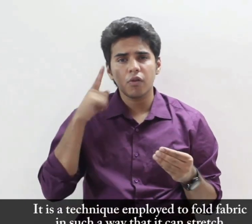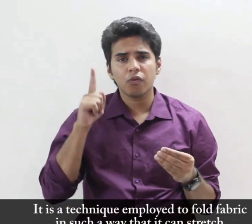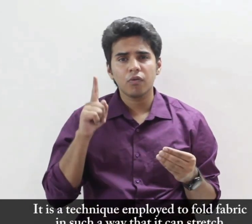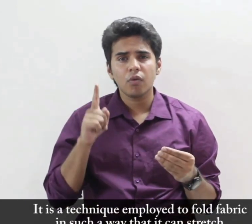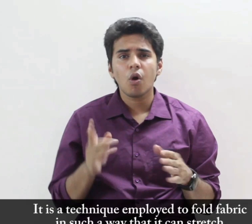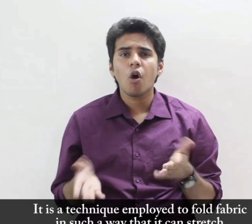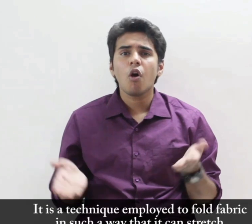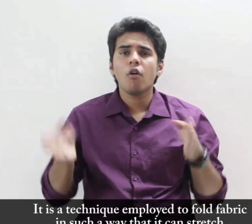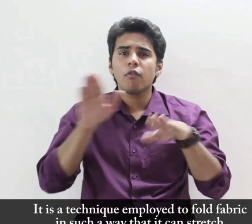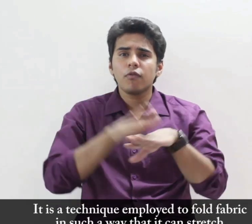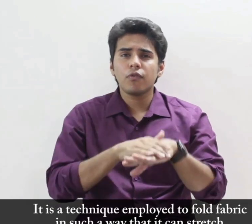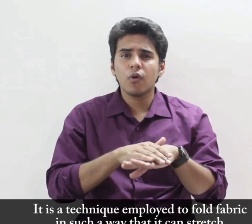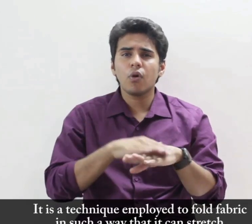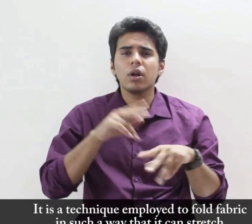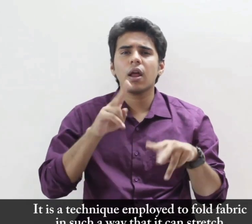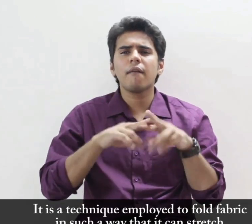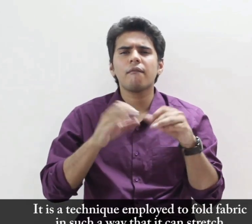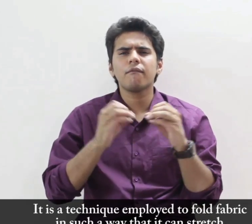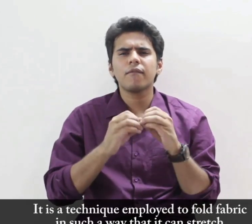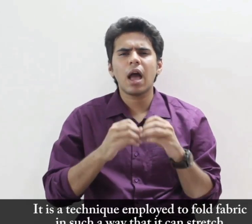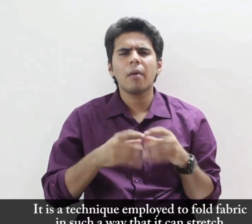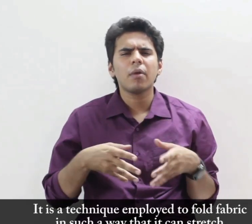fold fabric in such a way that it can stretch.